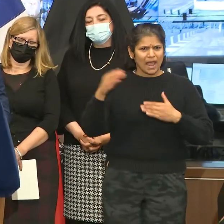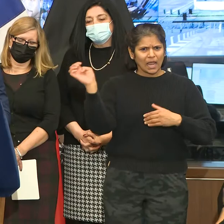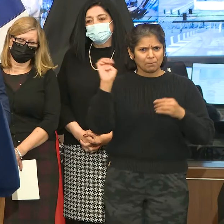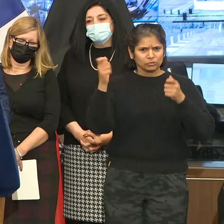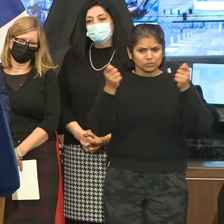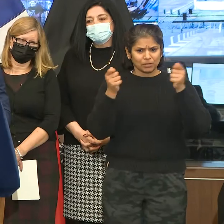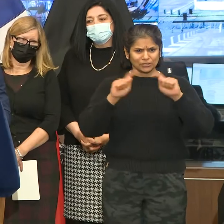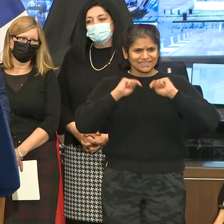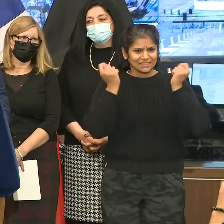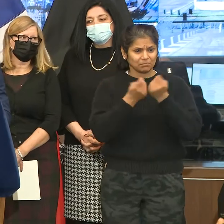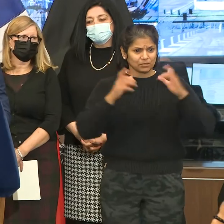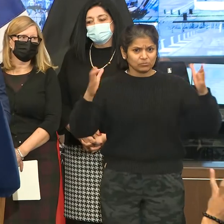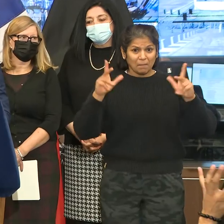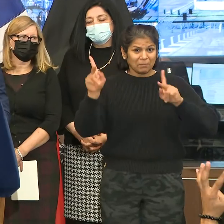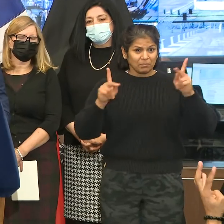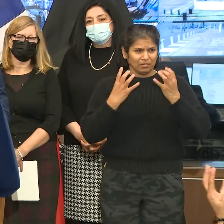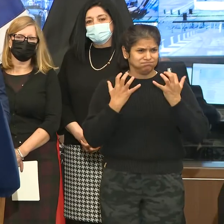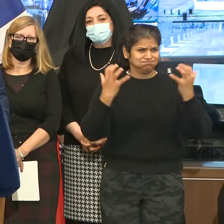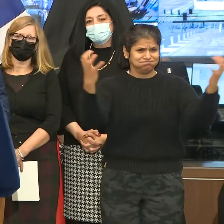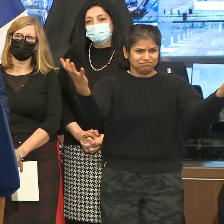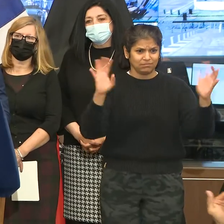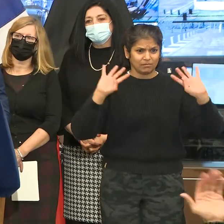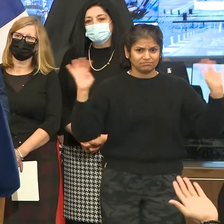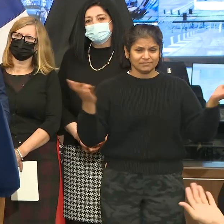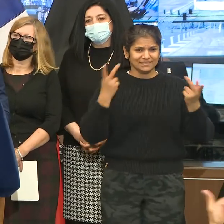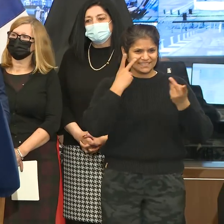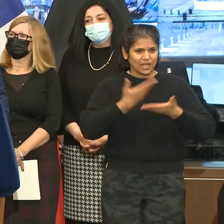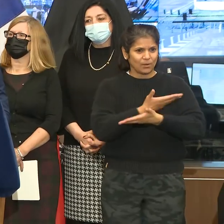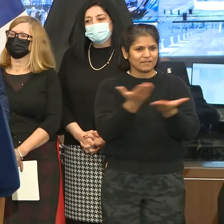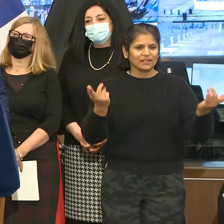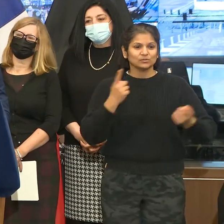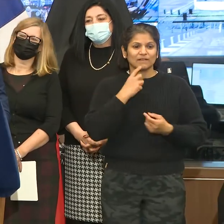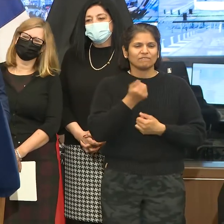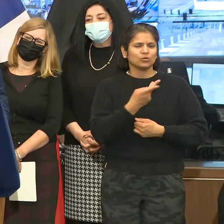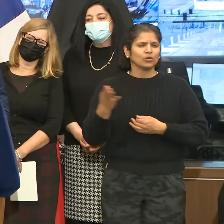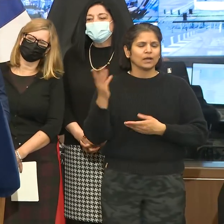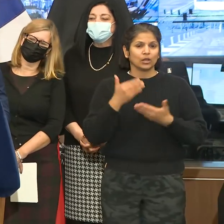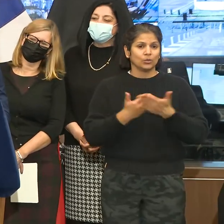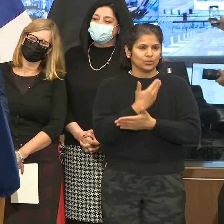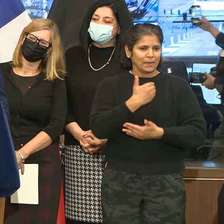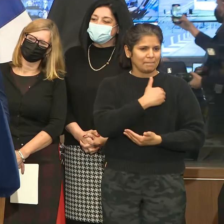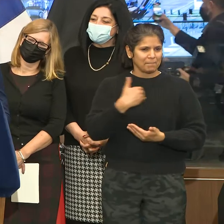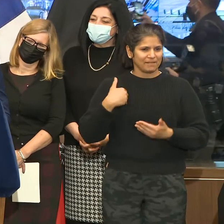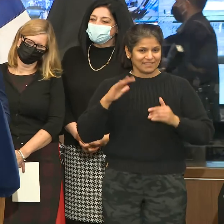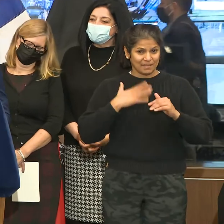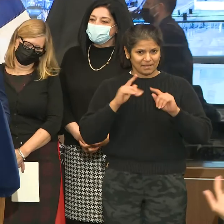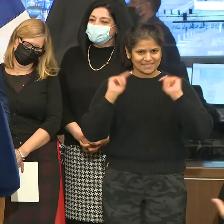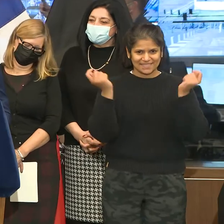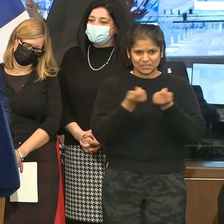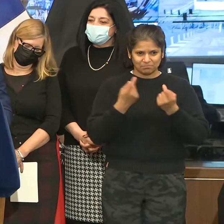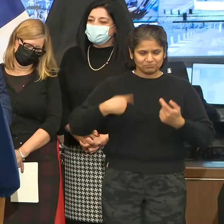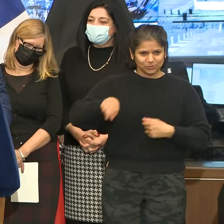around you, and look like we have a few new members of our team here.